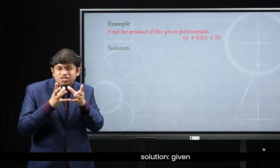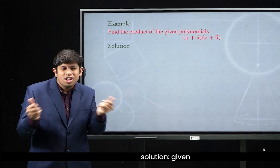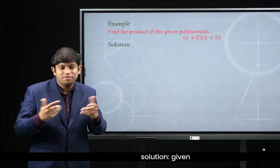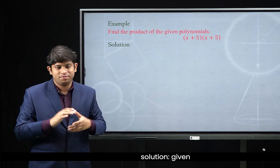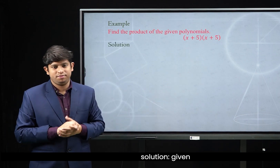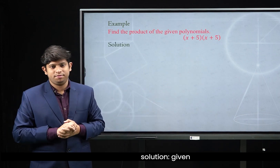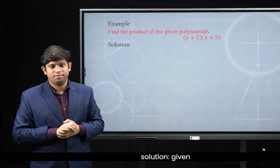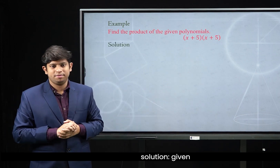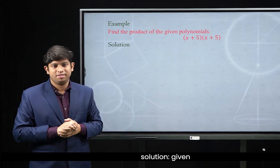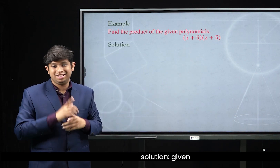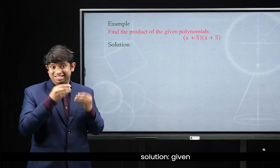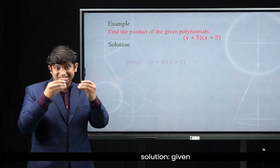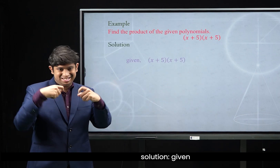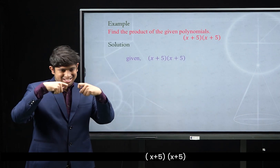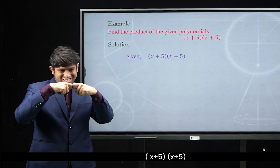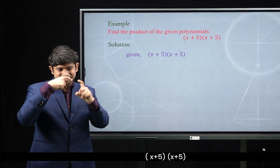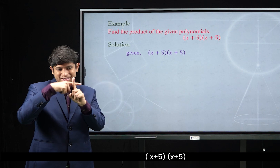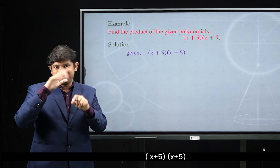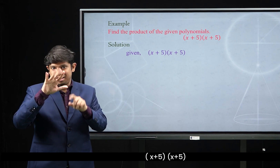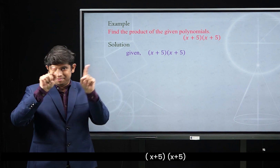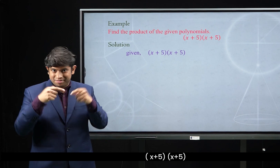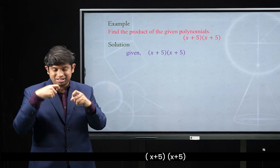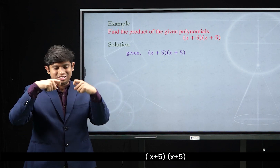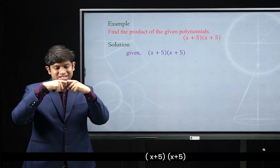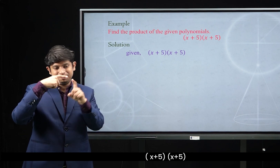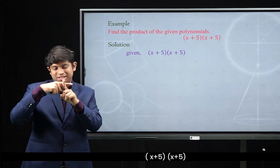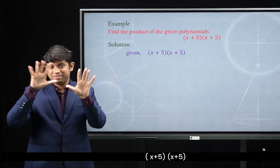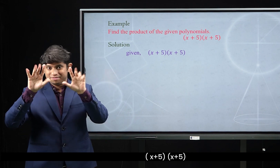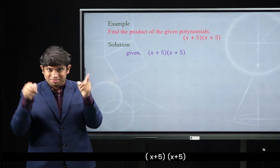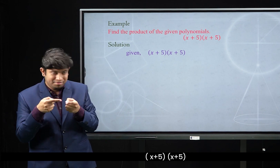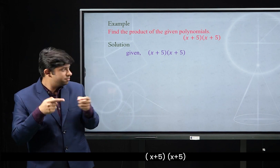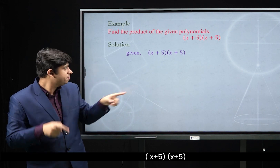Solution. Given x plus 5 into x plus 5.